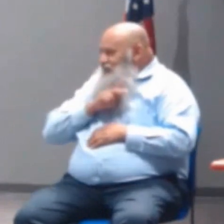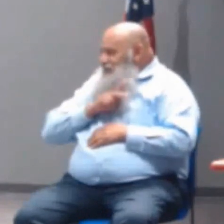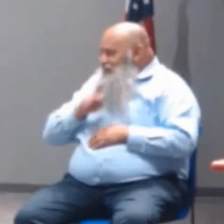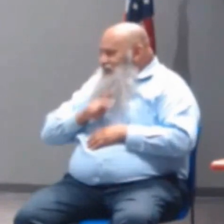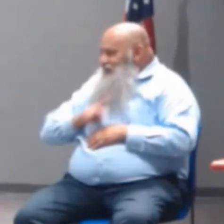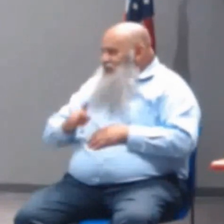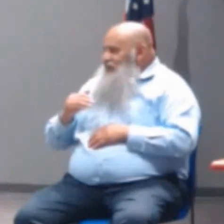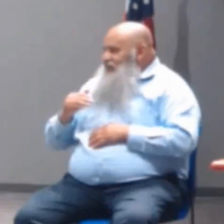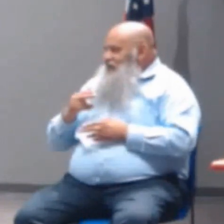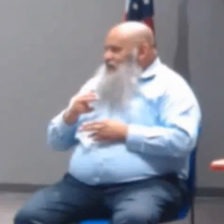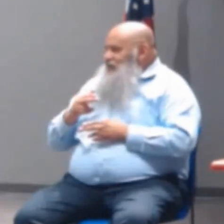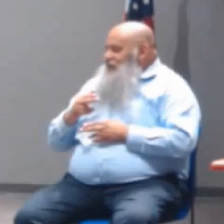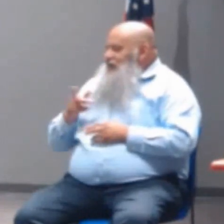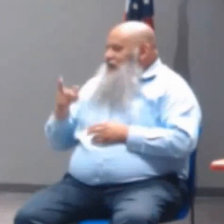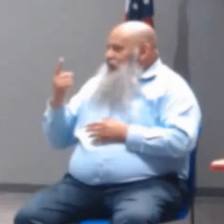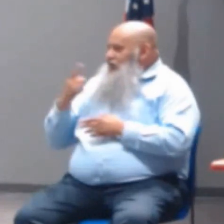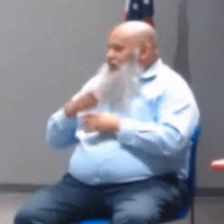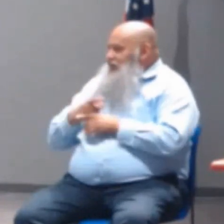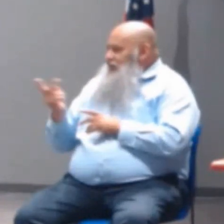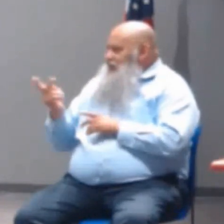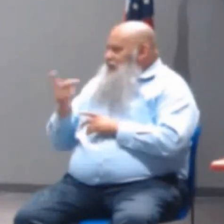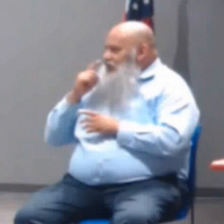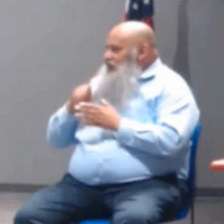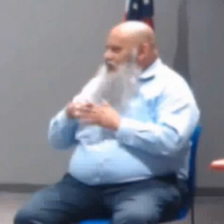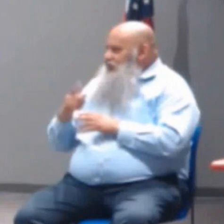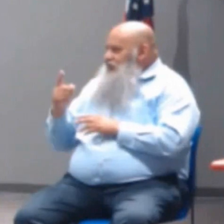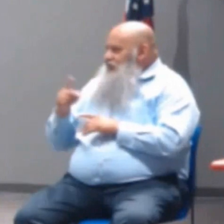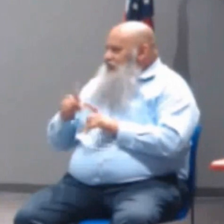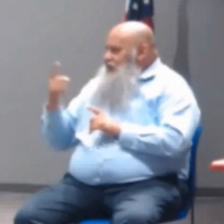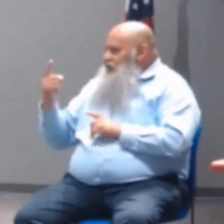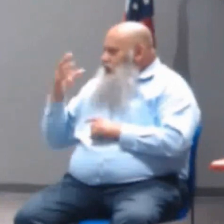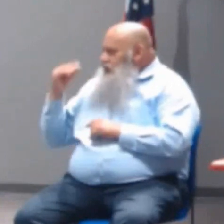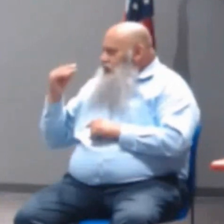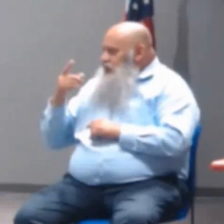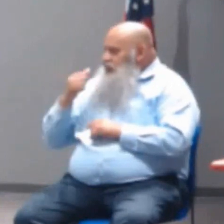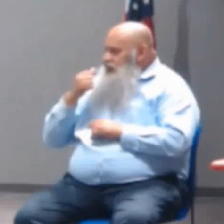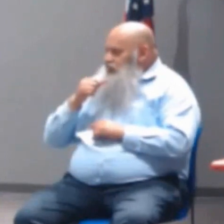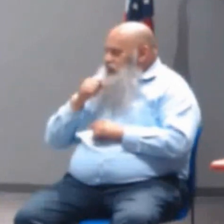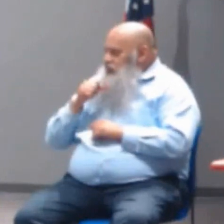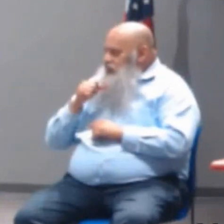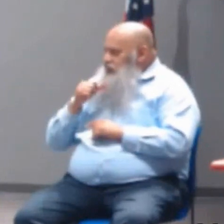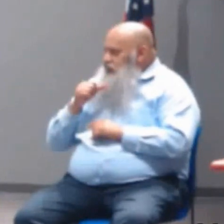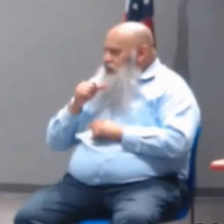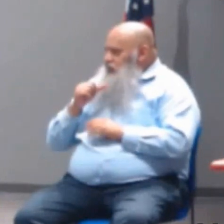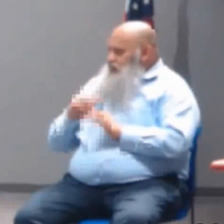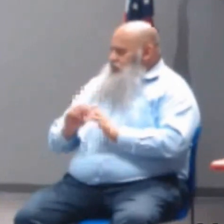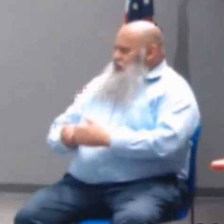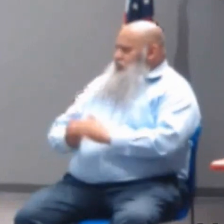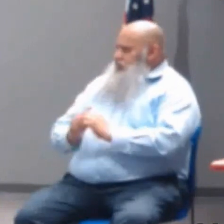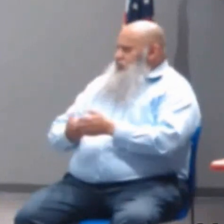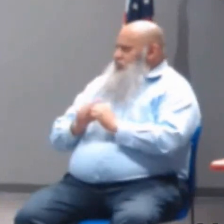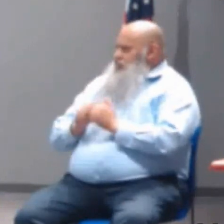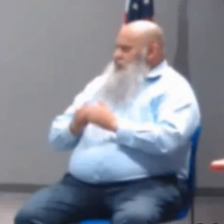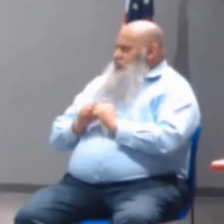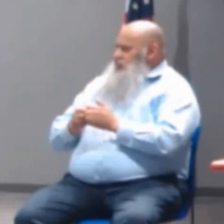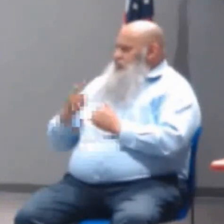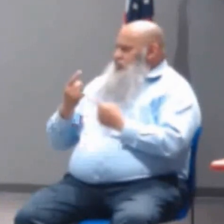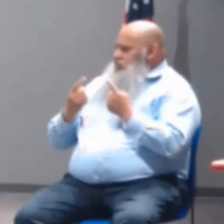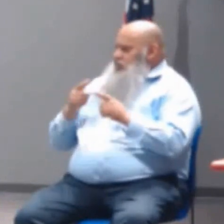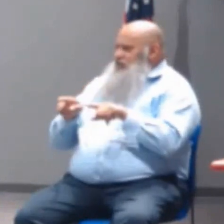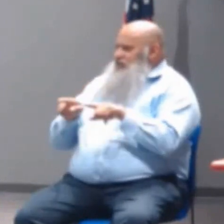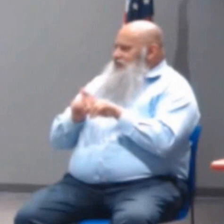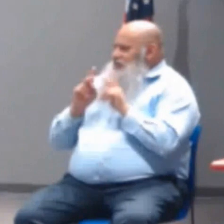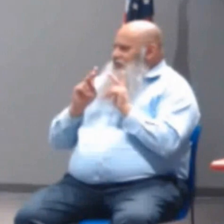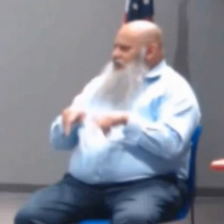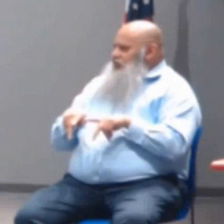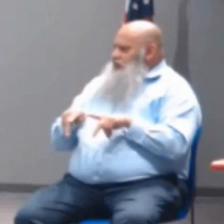And one day they noticed they were different, and that one's a boy and one's a girl. How could this be, they wondered? We're the same